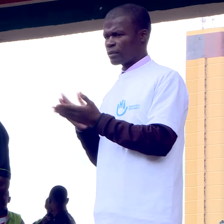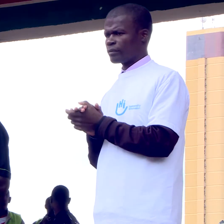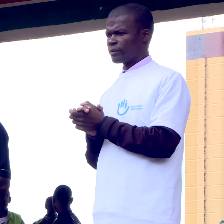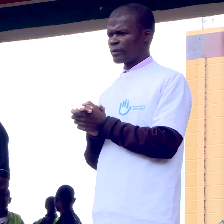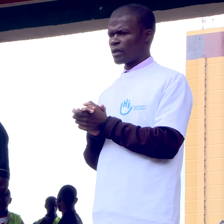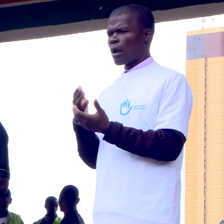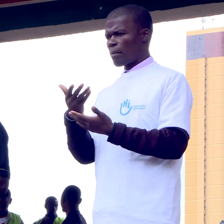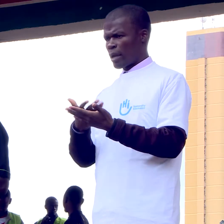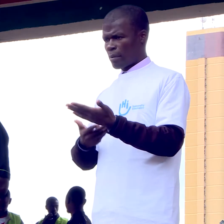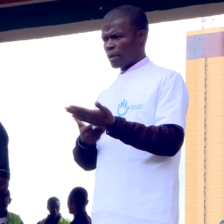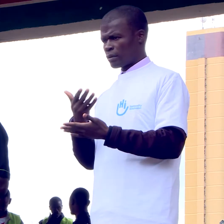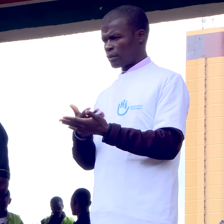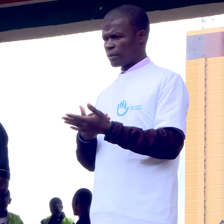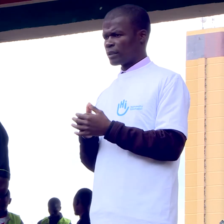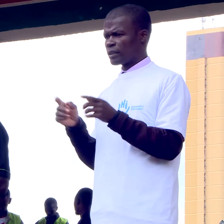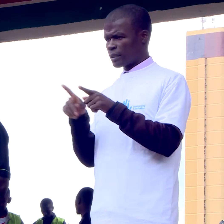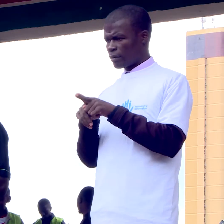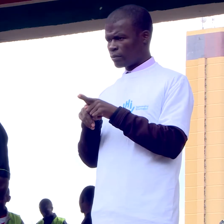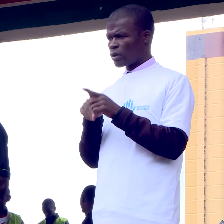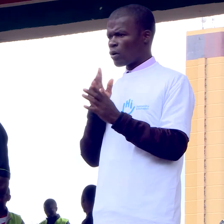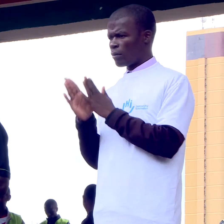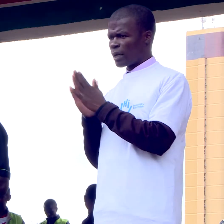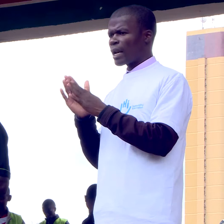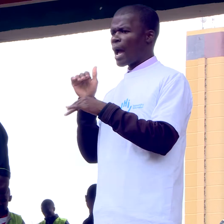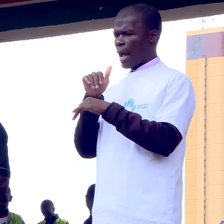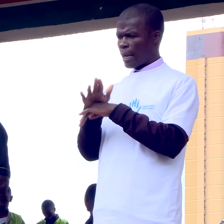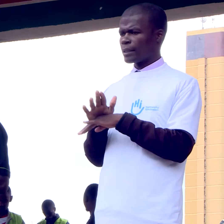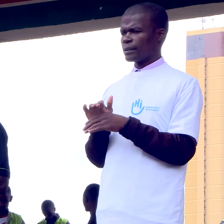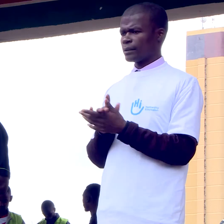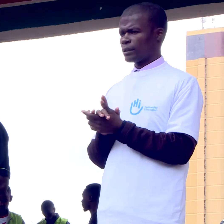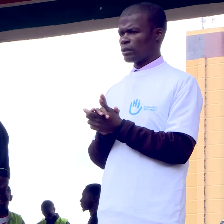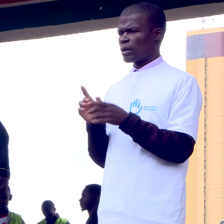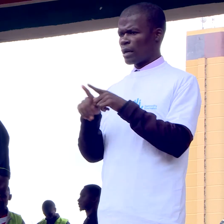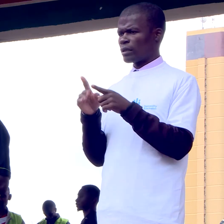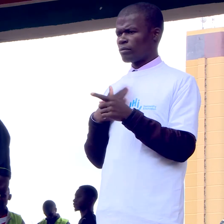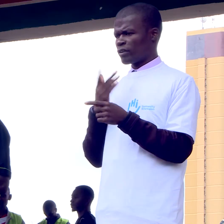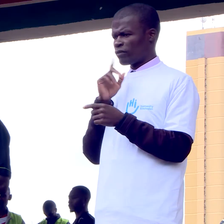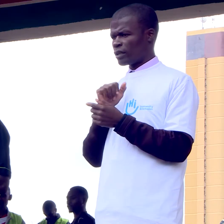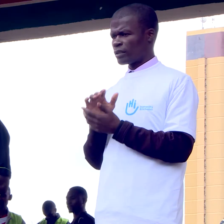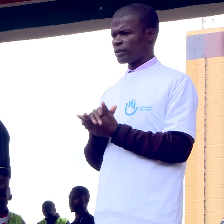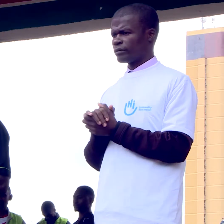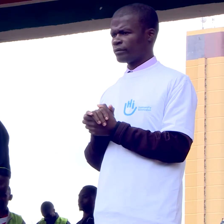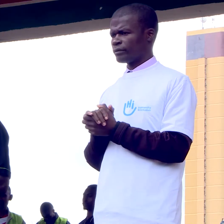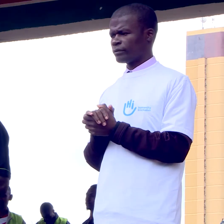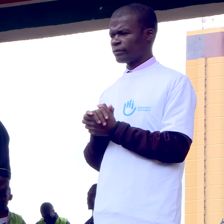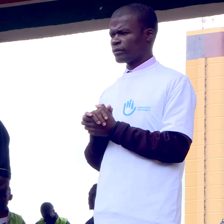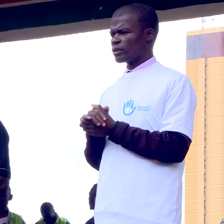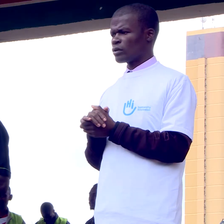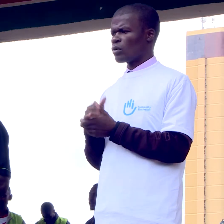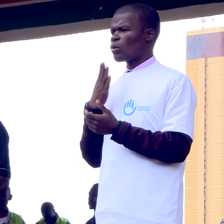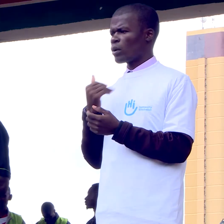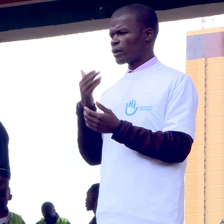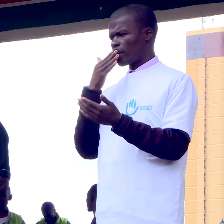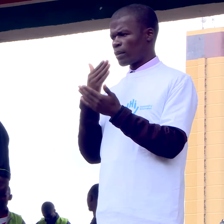papers, most of the other goods can be procured early. As I conclude, I wish to